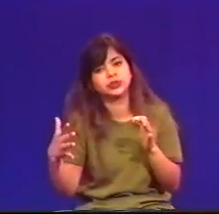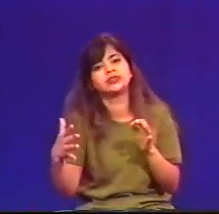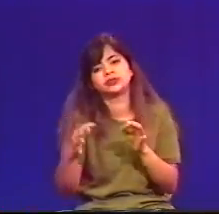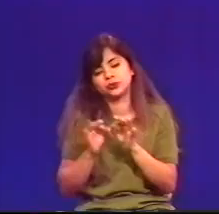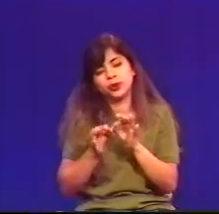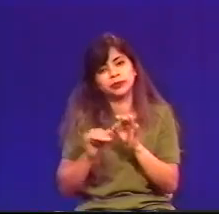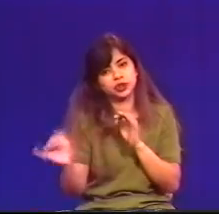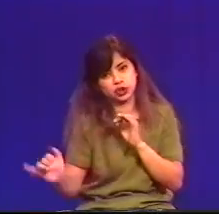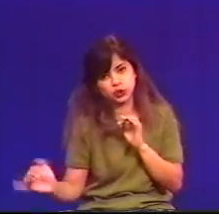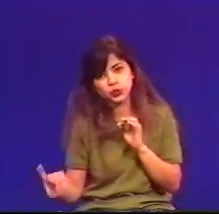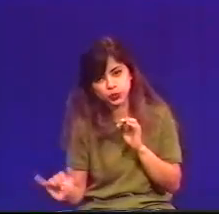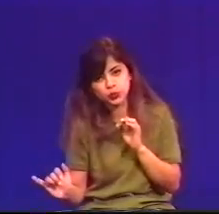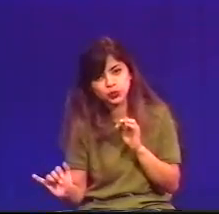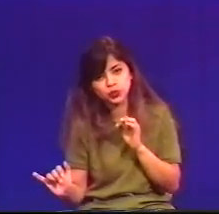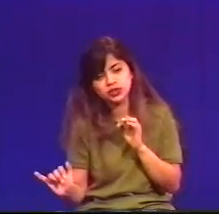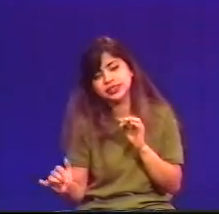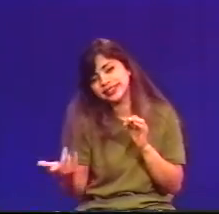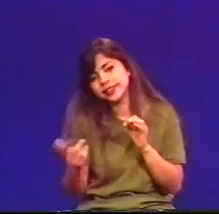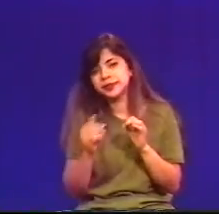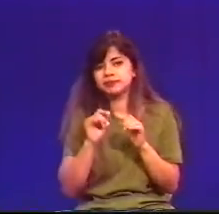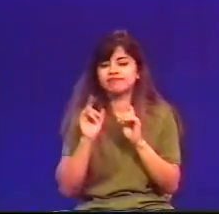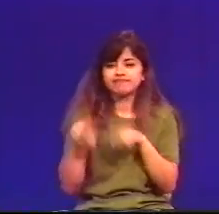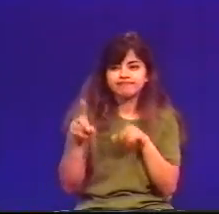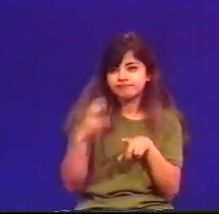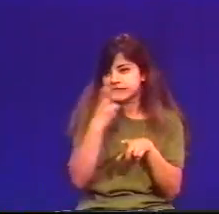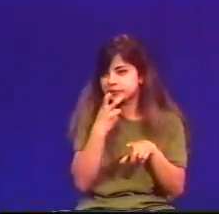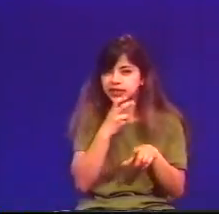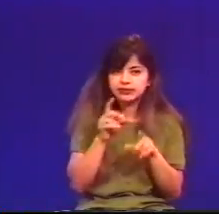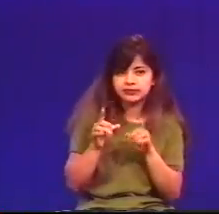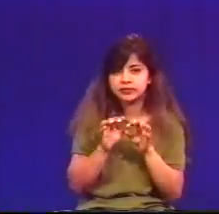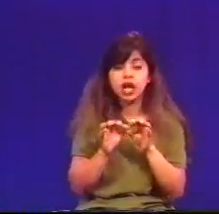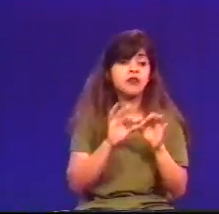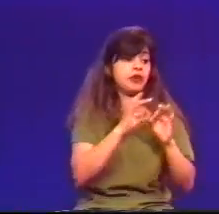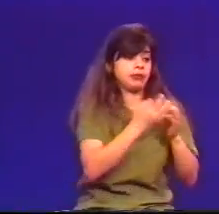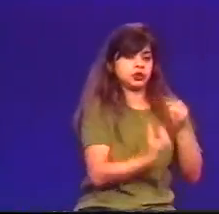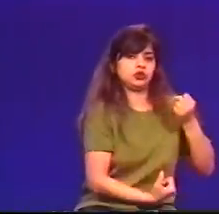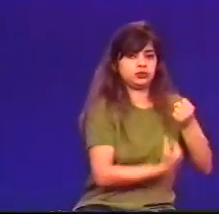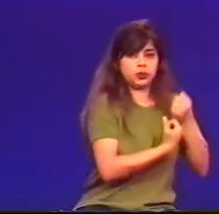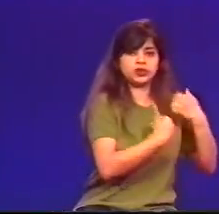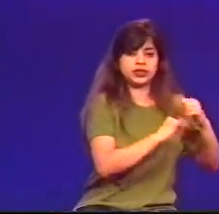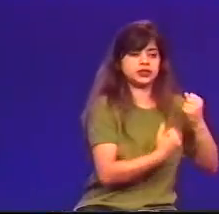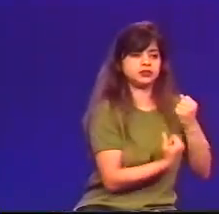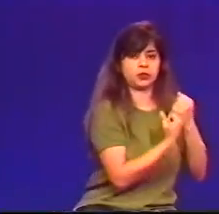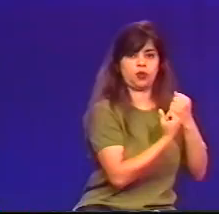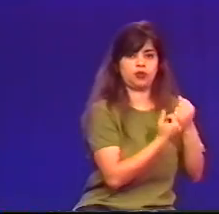And then decided to leave there to go and do some intensive English language study for about a year.